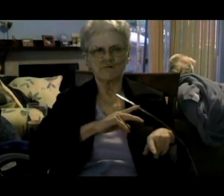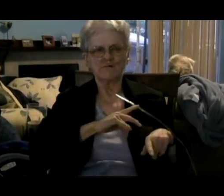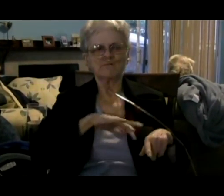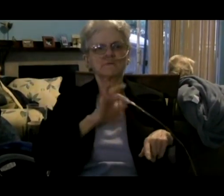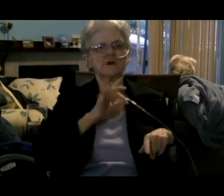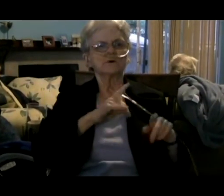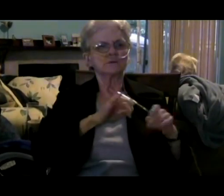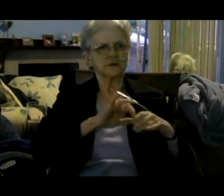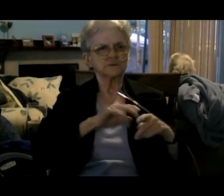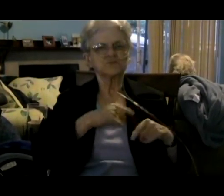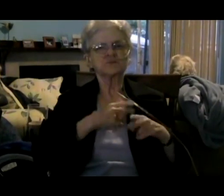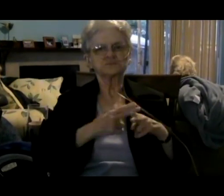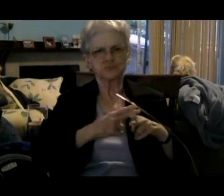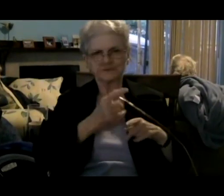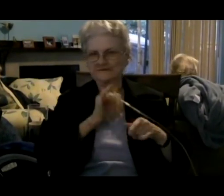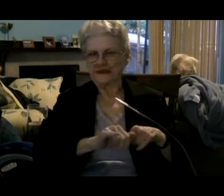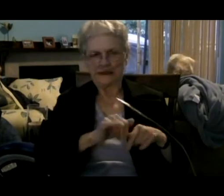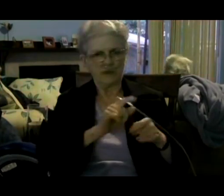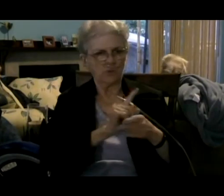Yeah, yeah, that's right. I was 5.